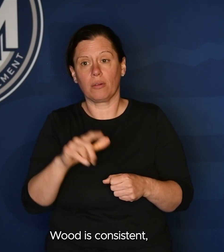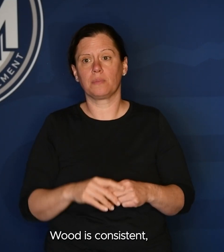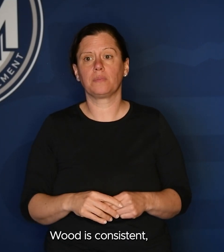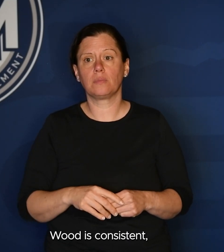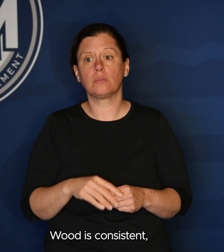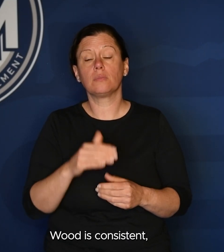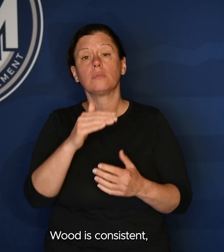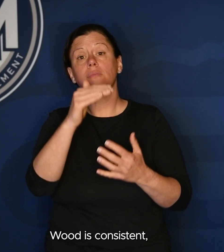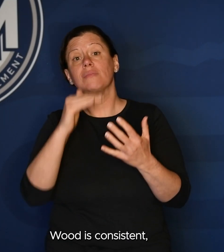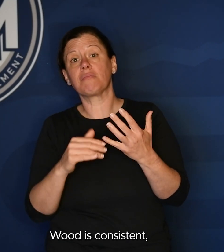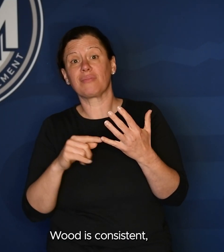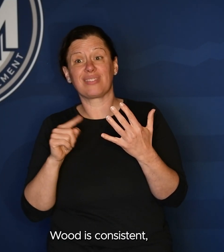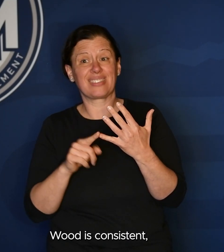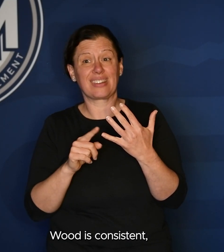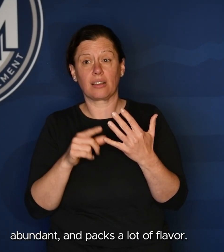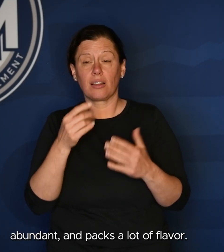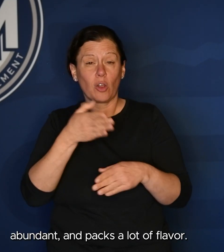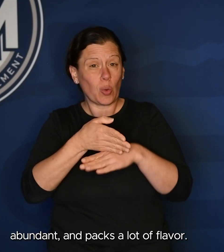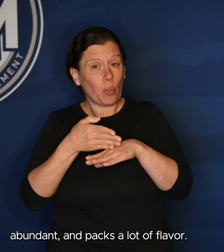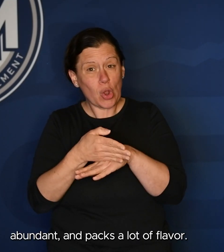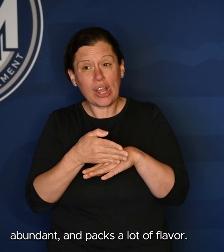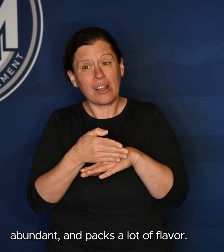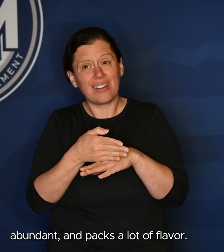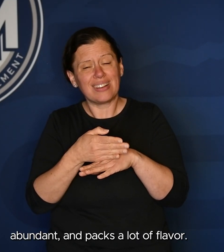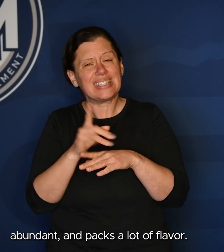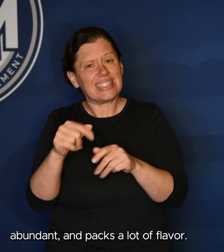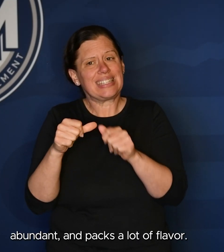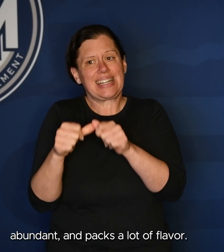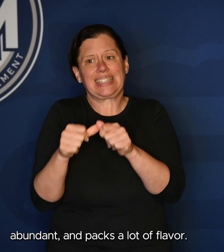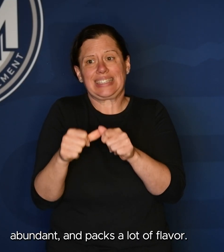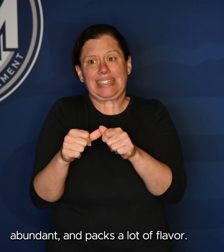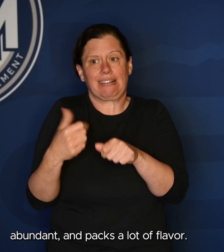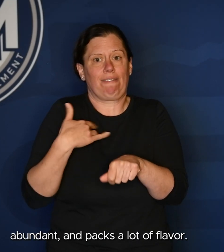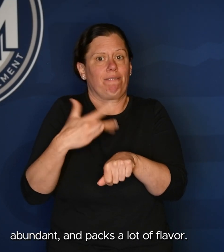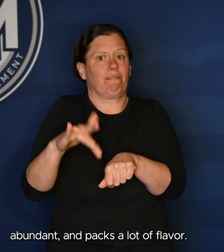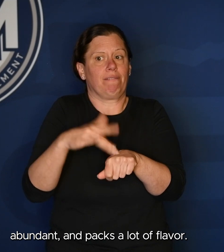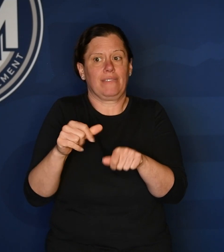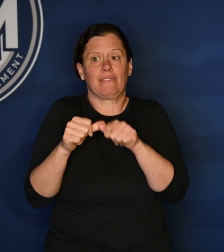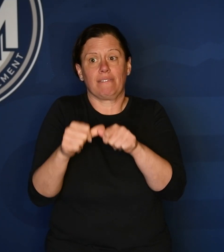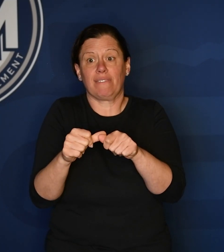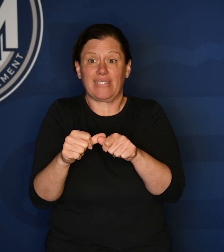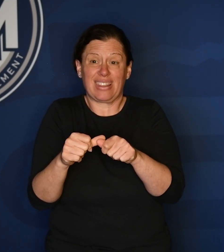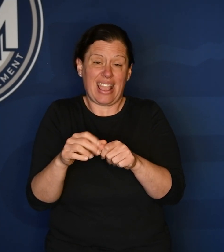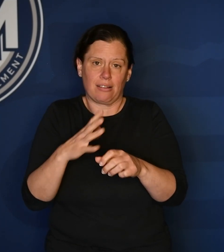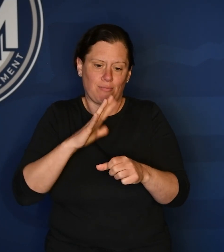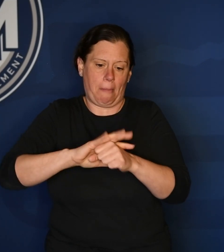Wood is consistent, abundant, and packs a lot of flavor.